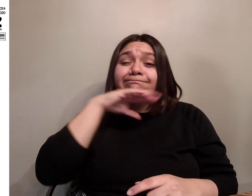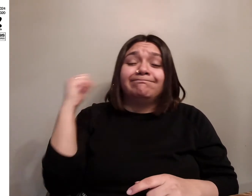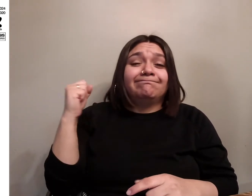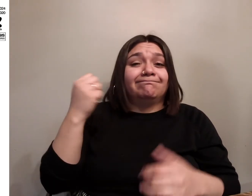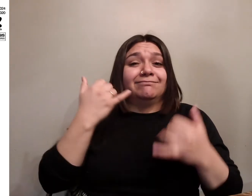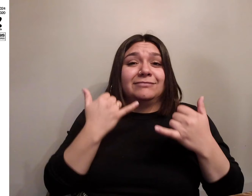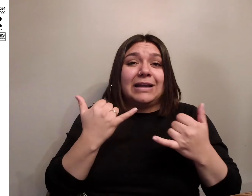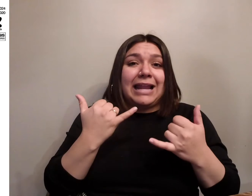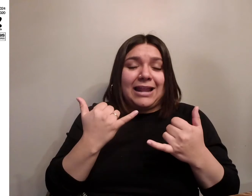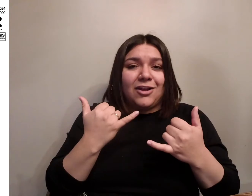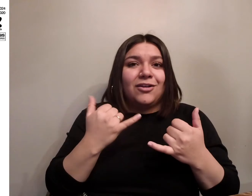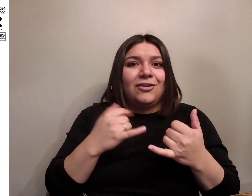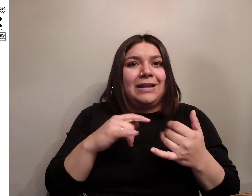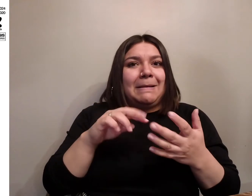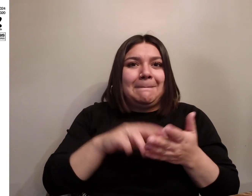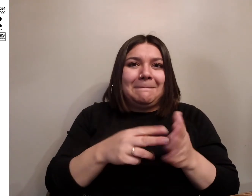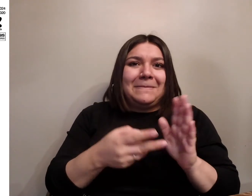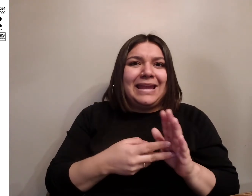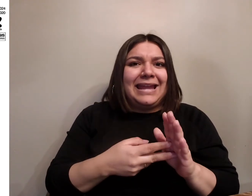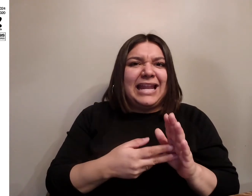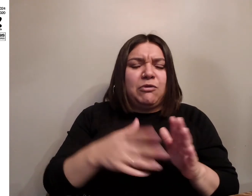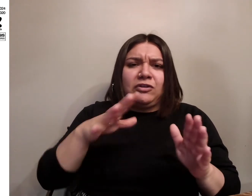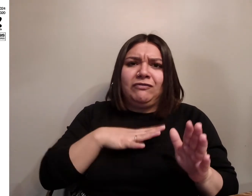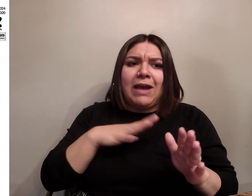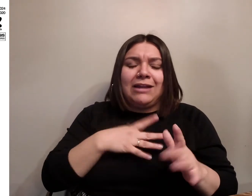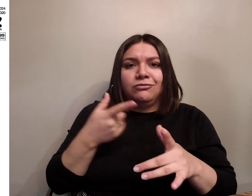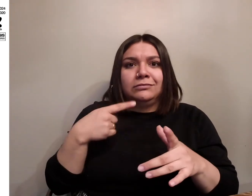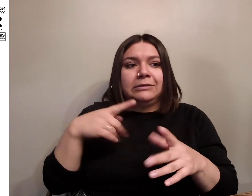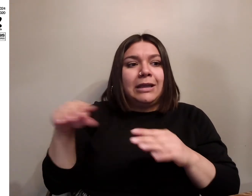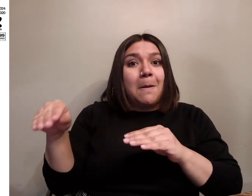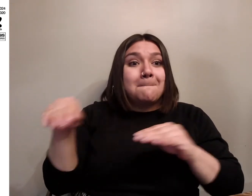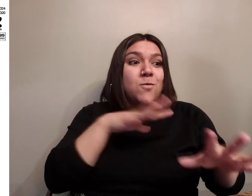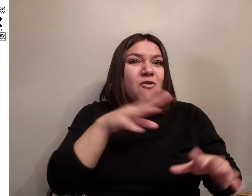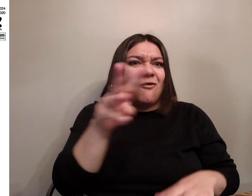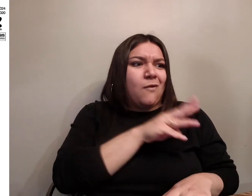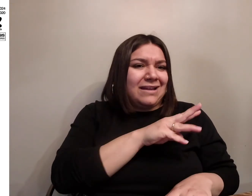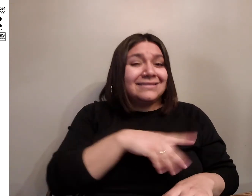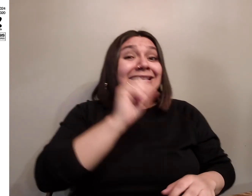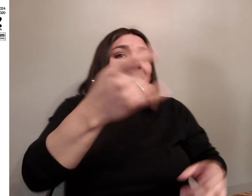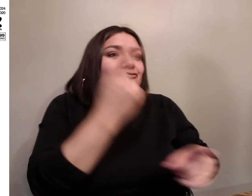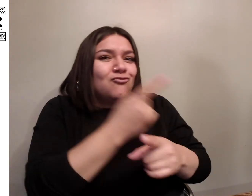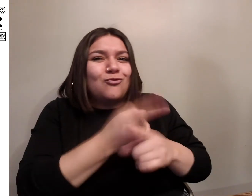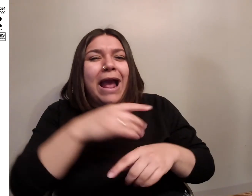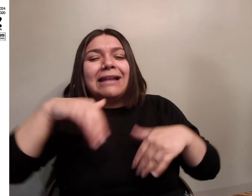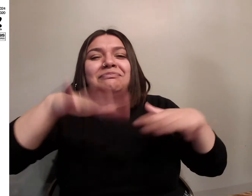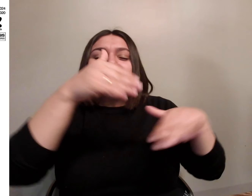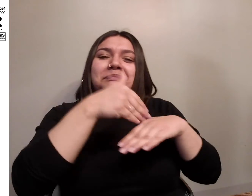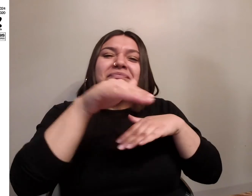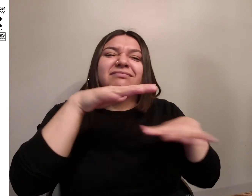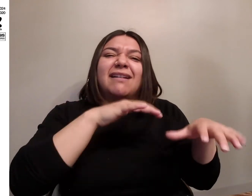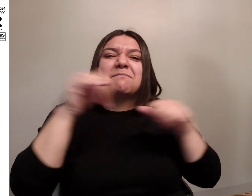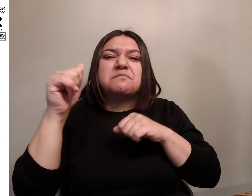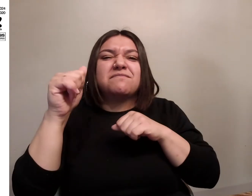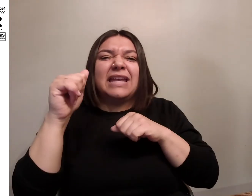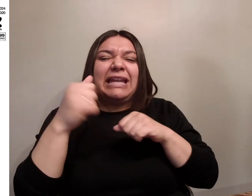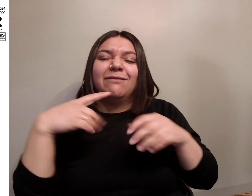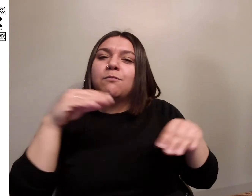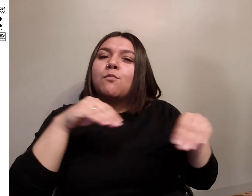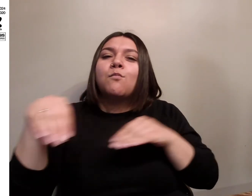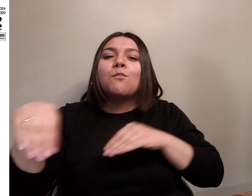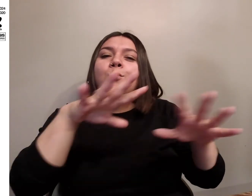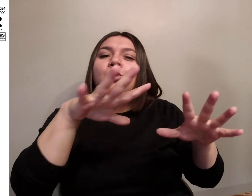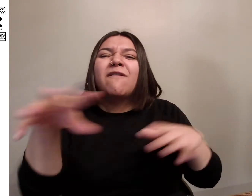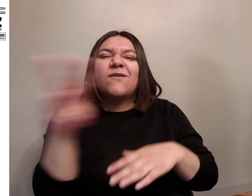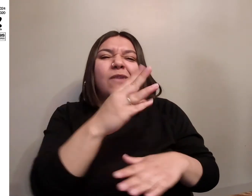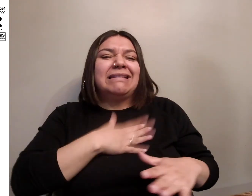if you got tired of the present, you moved west and built. Right. Go west, my boy.